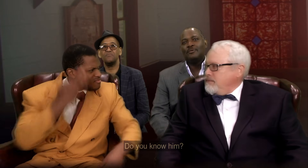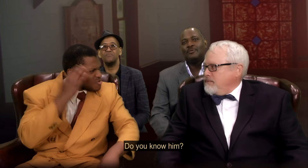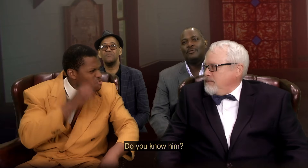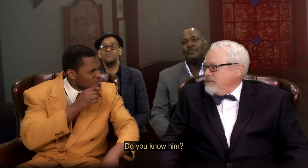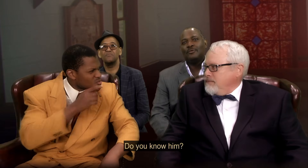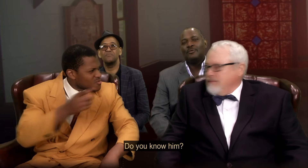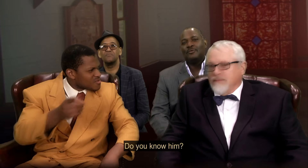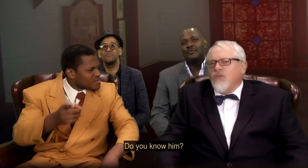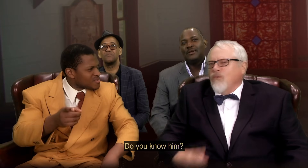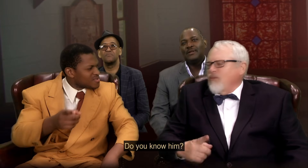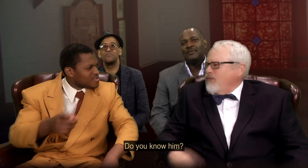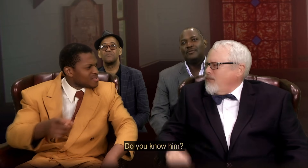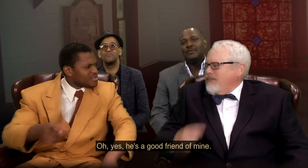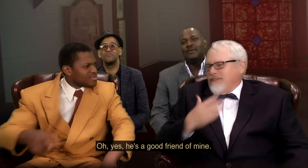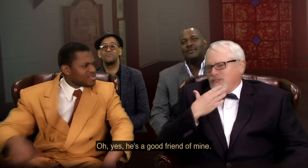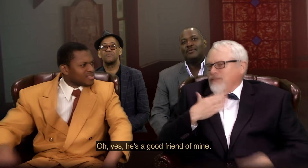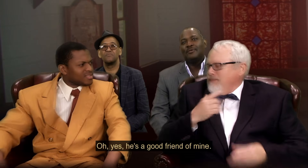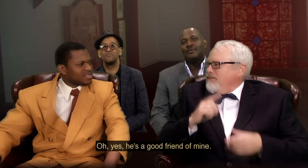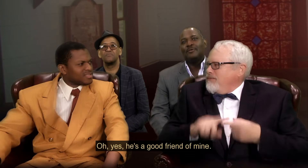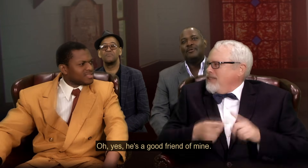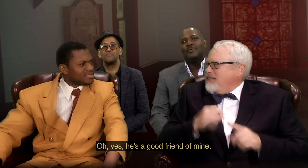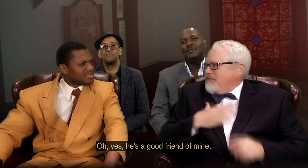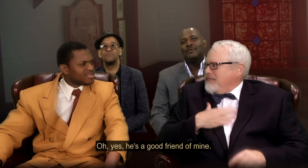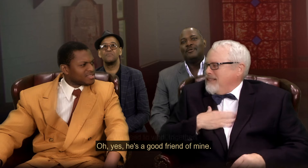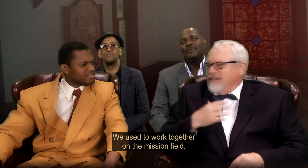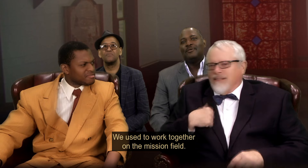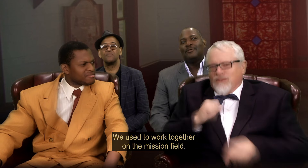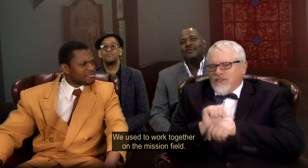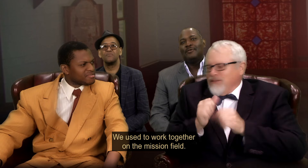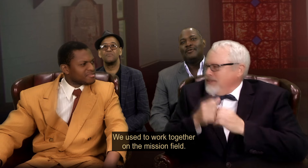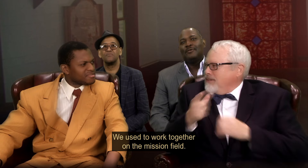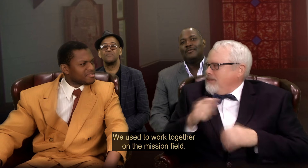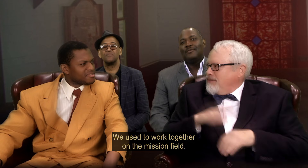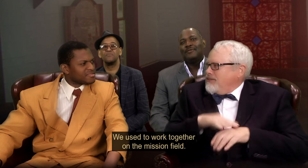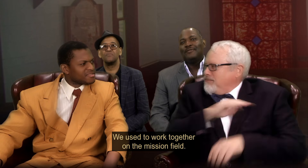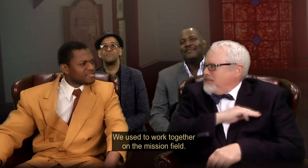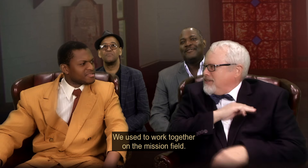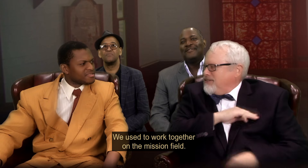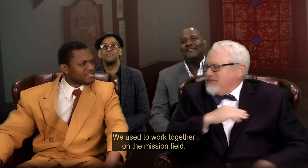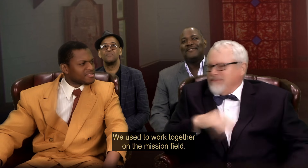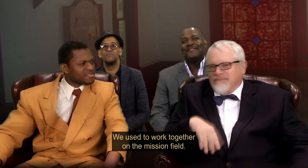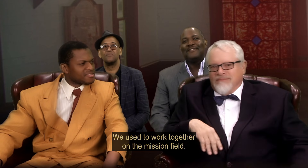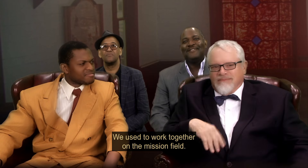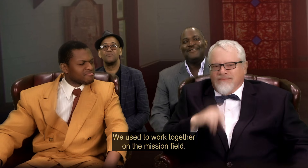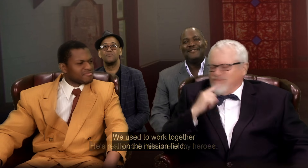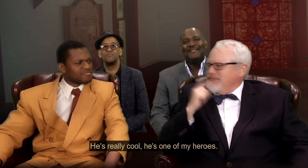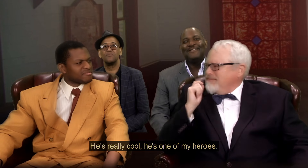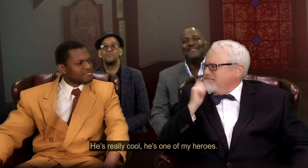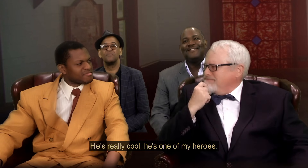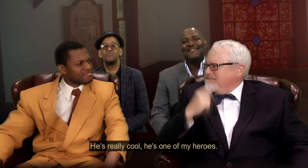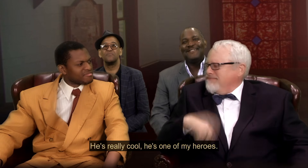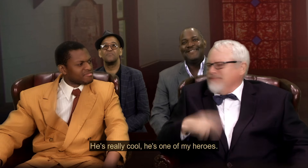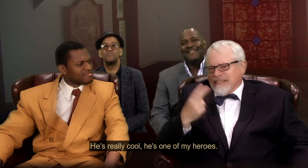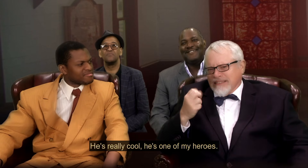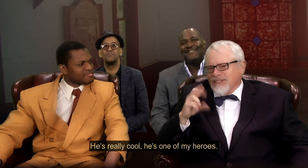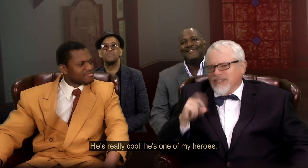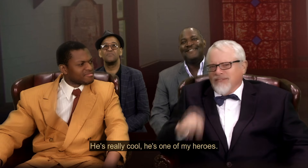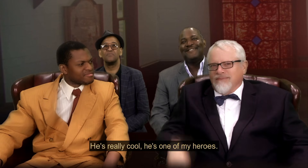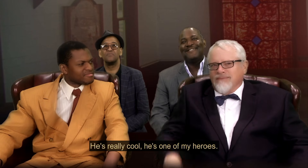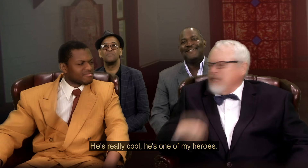Do you know him? Oh, yes. He's a good friend of mine. We used to work together on the mission field. He's really cool. He's one of my heroes.